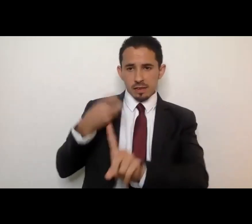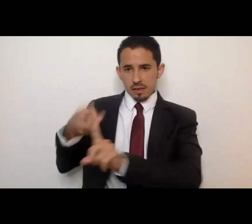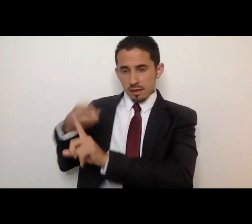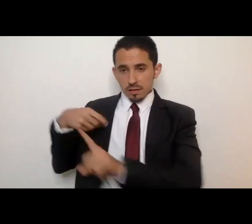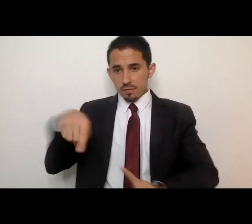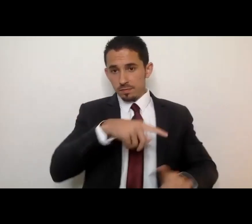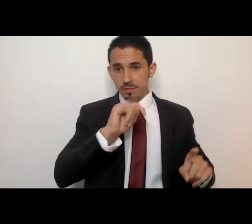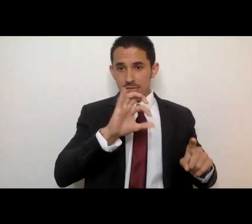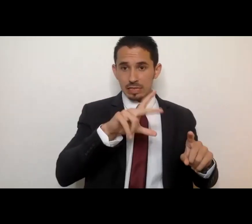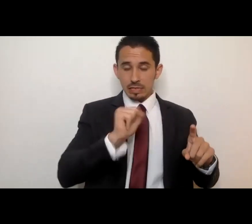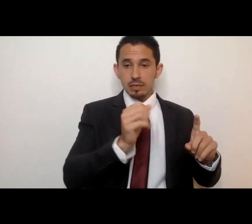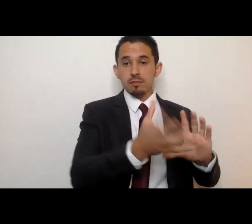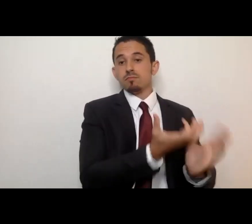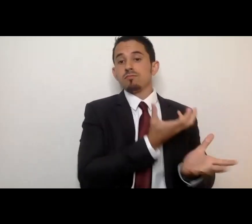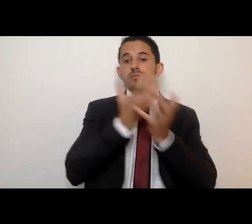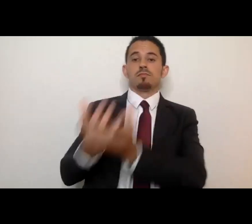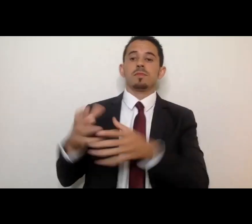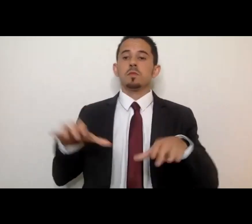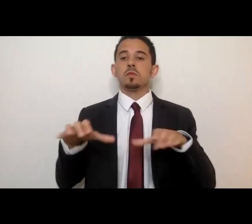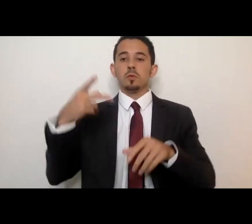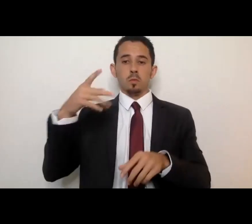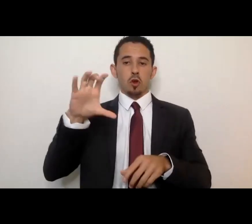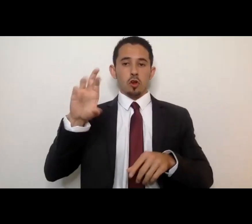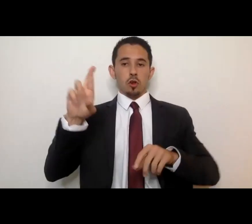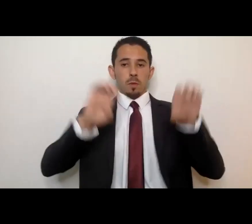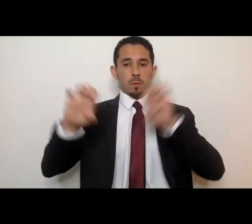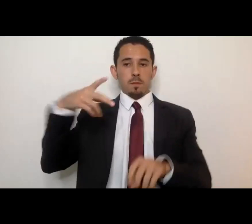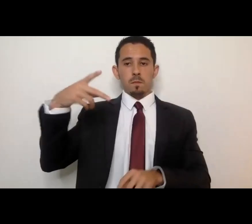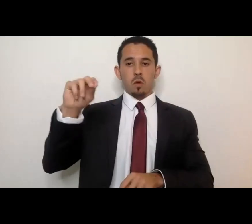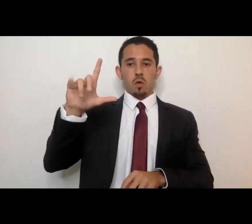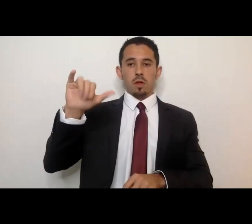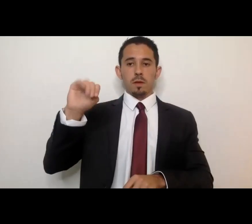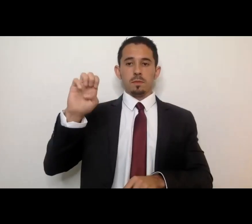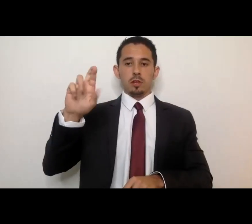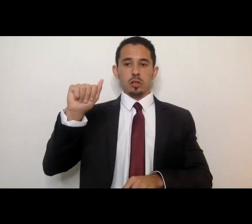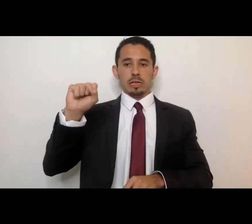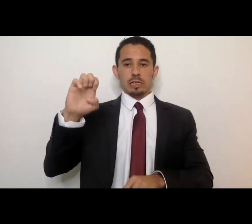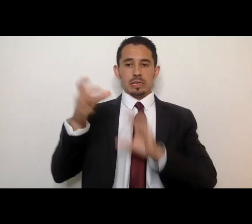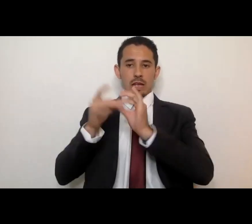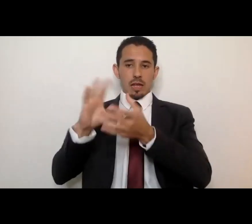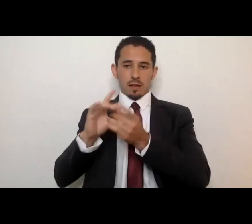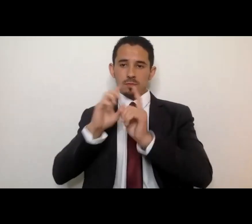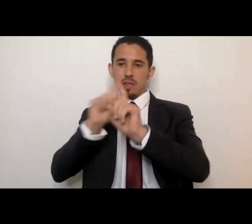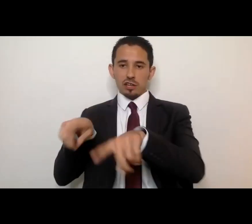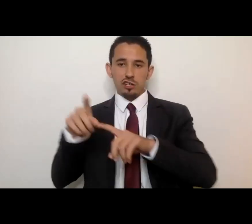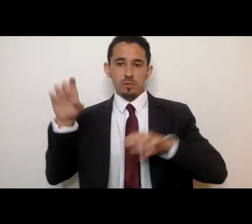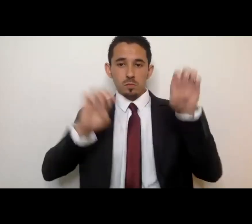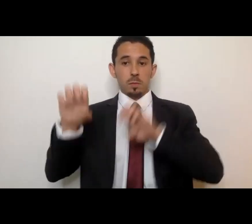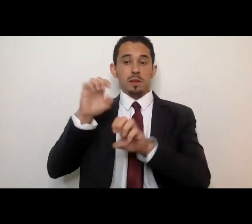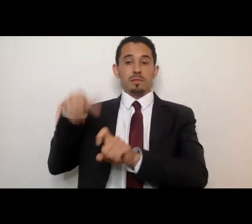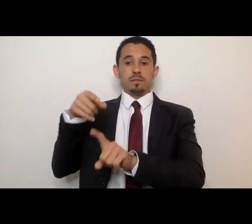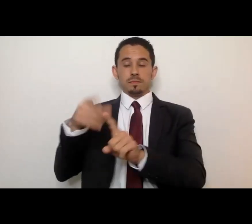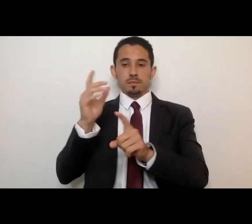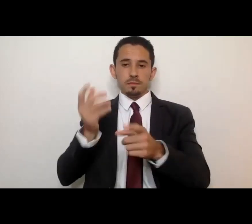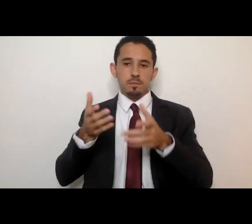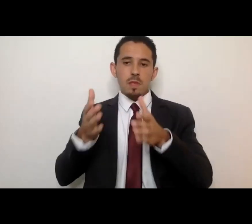After they were identified, I extracted their DNA and then ran PCR experiments, polymerase